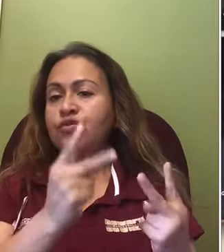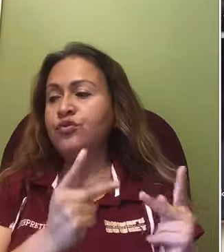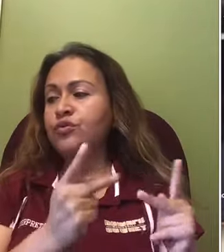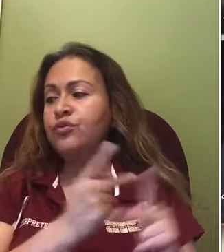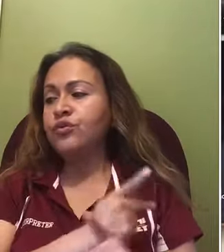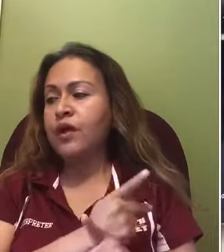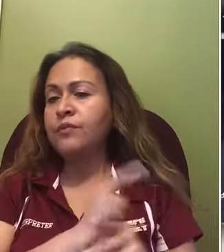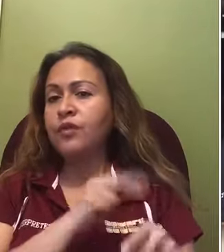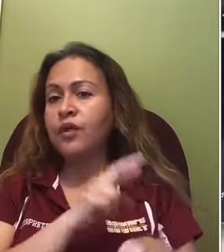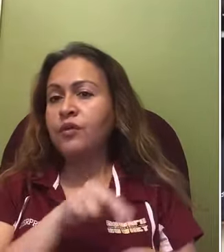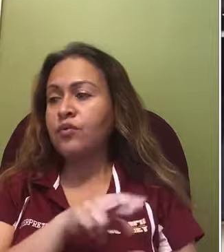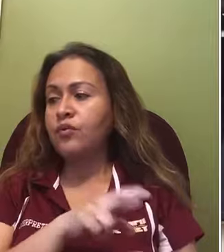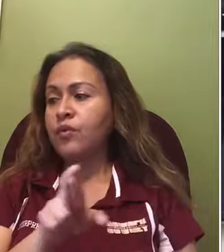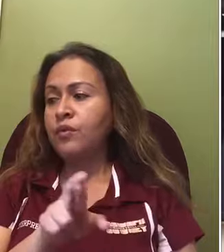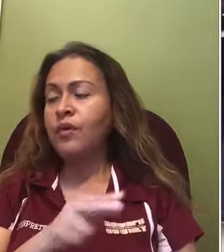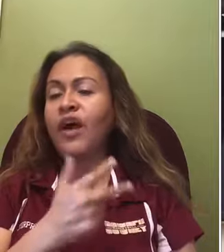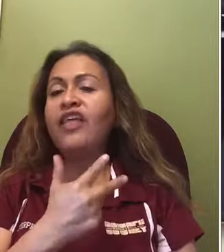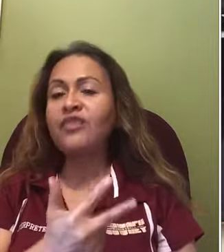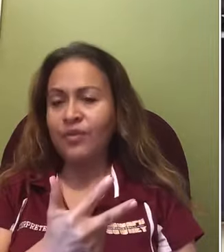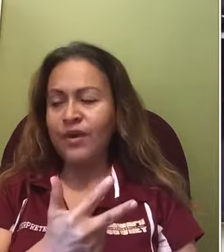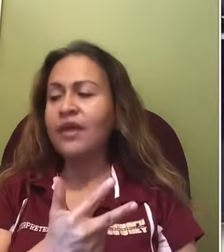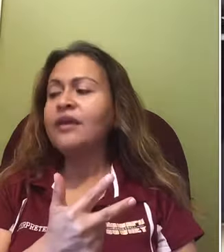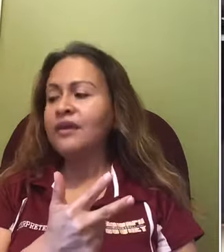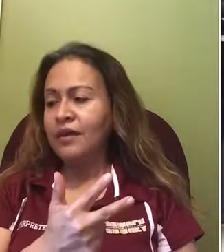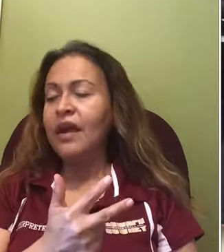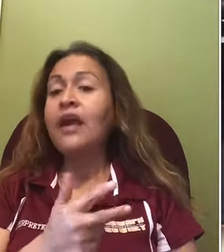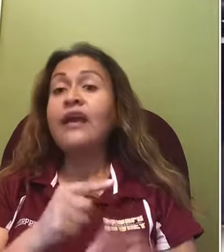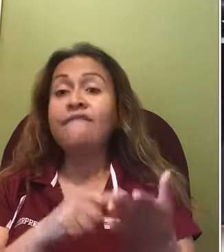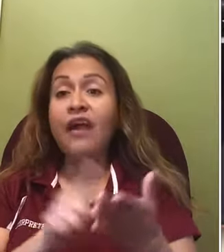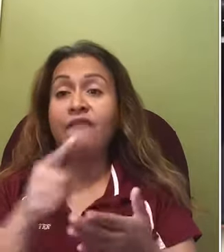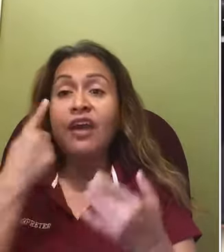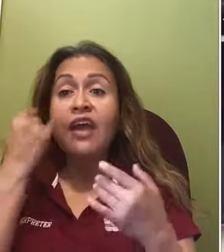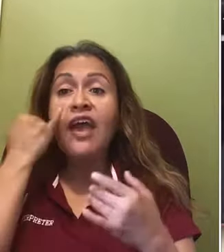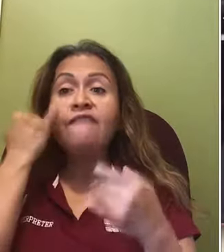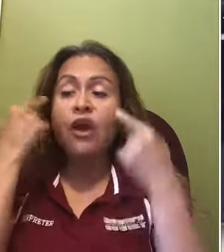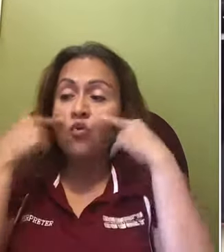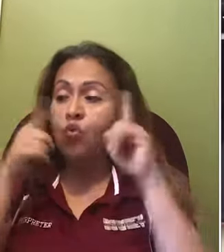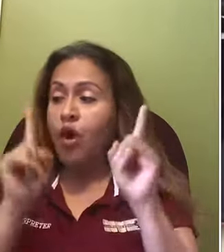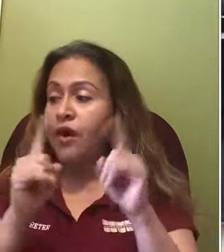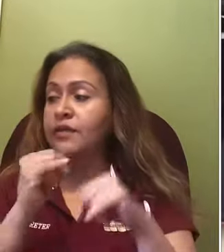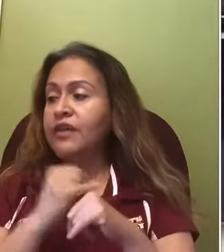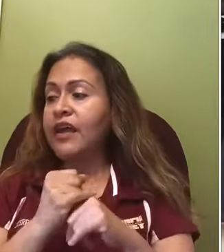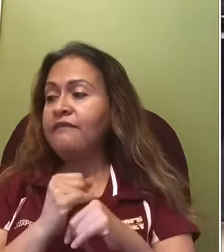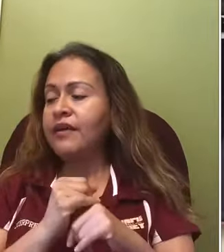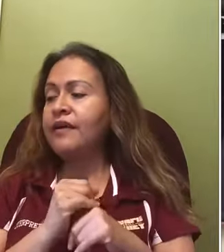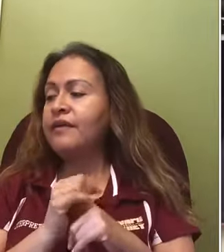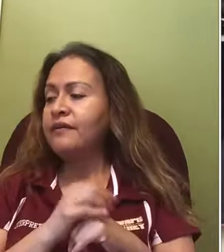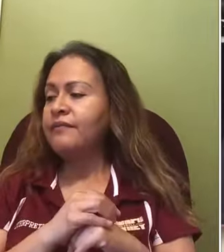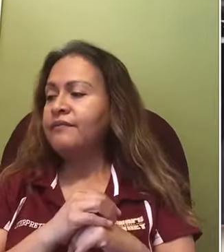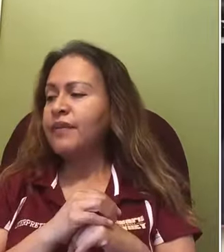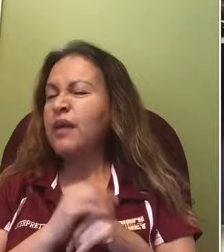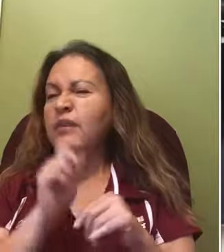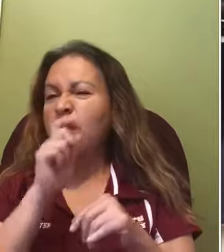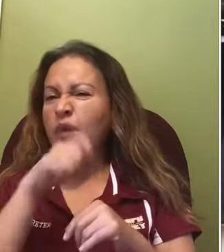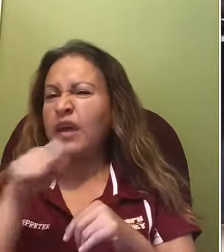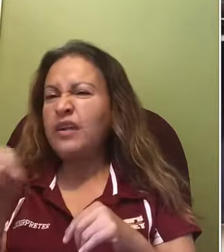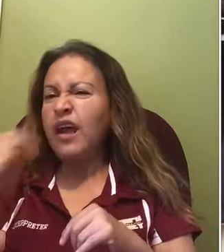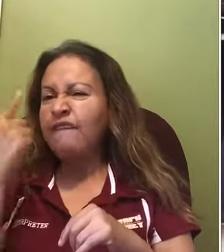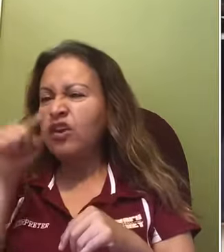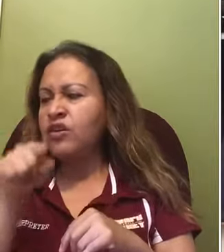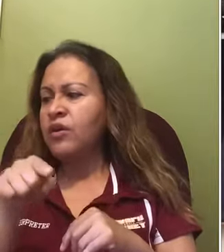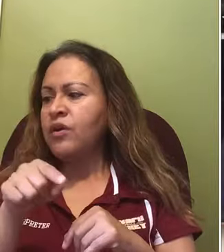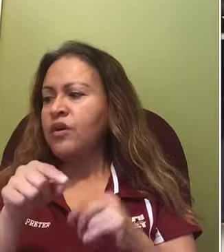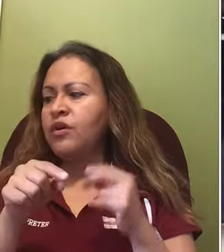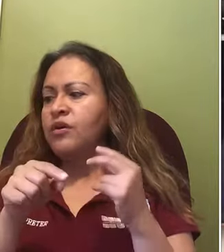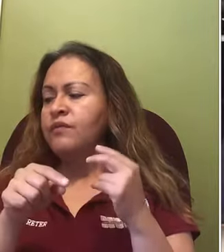the square root of 3. We can verify that this works. If you have this side squared, so you have, let me write it down, 2 times the square